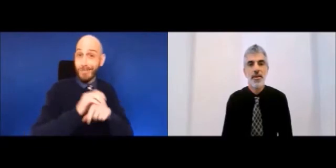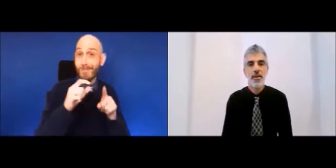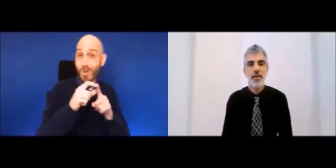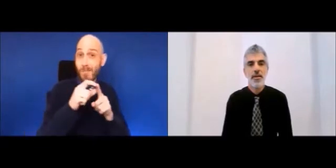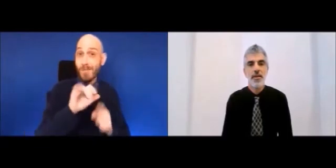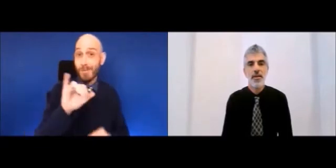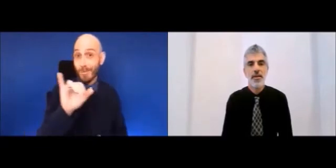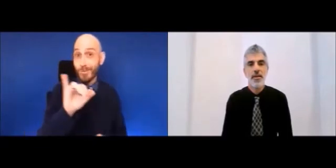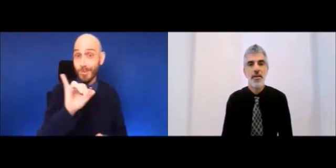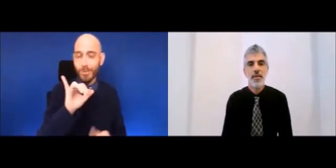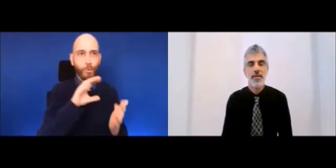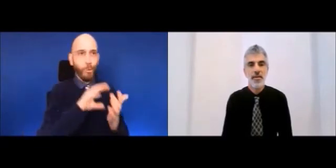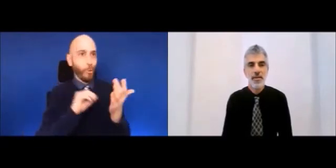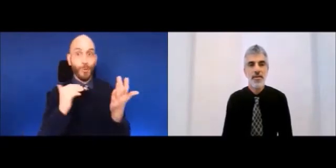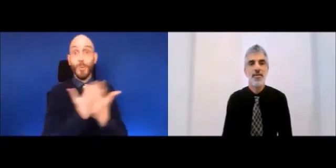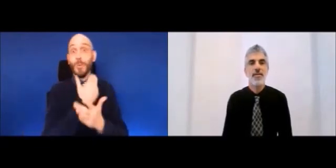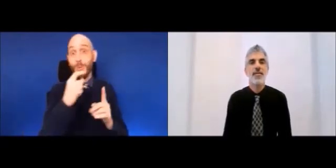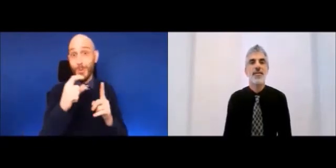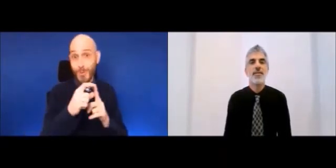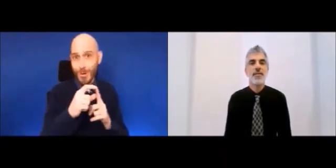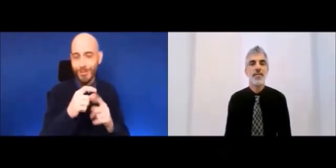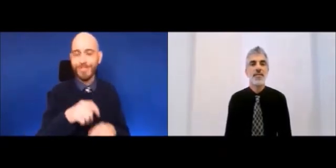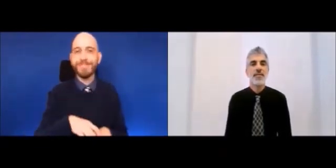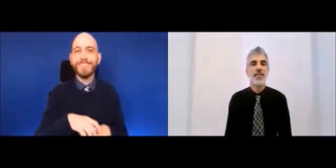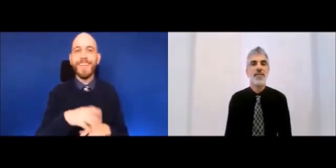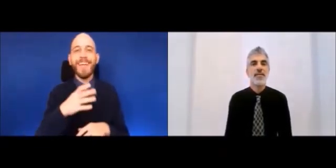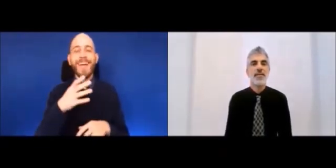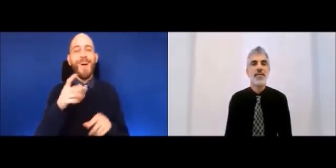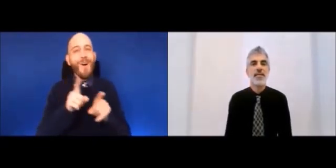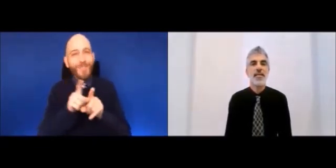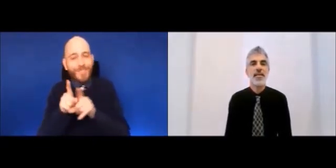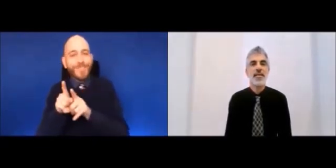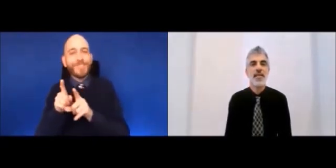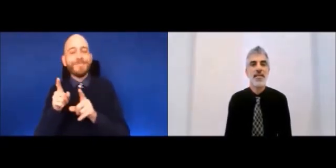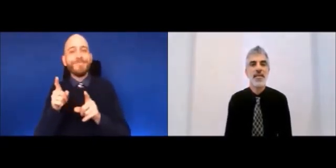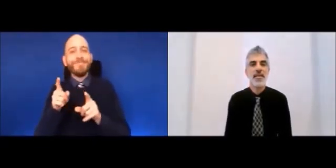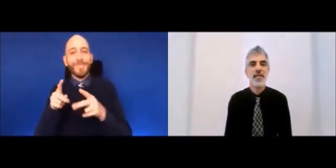vocabulary, work on strengthening your English vocabulary as well.